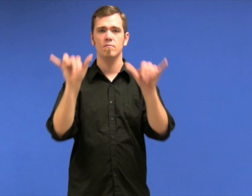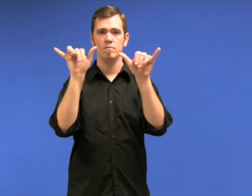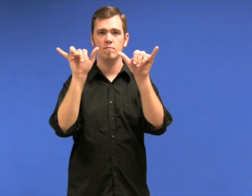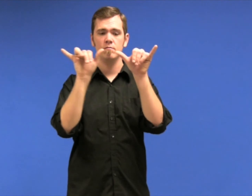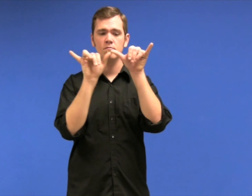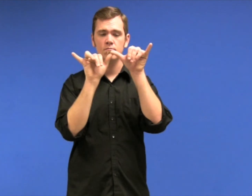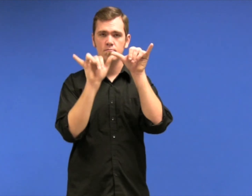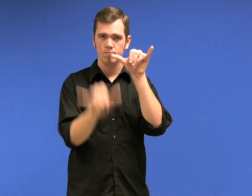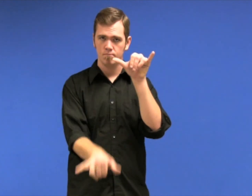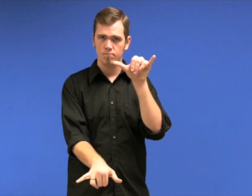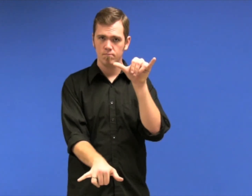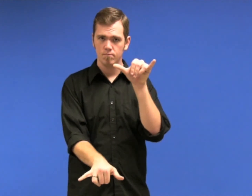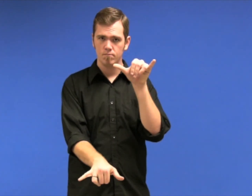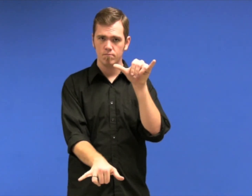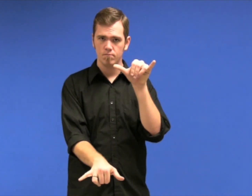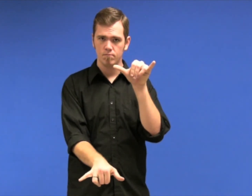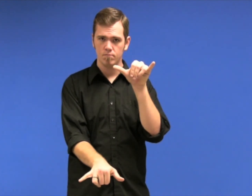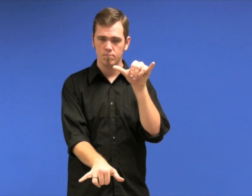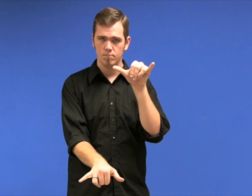It's two Y hands and it's stay.